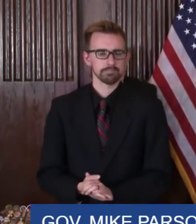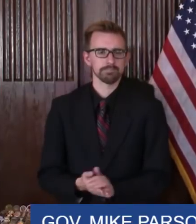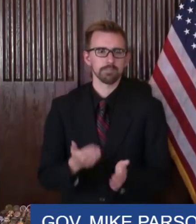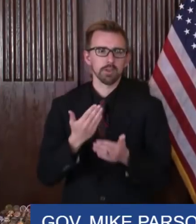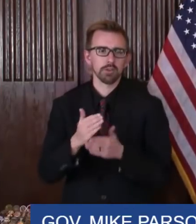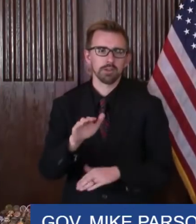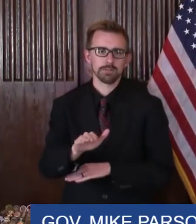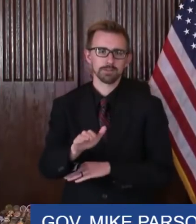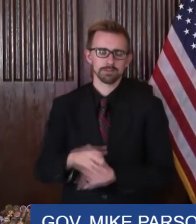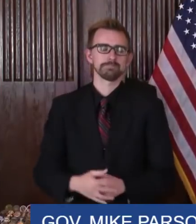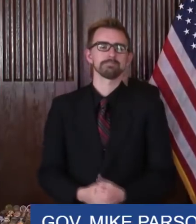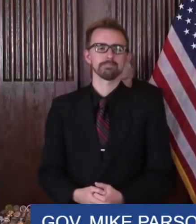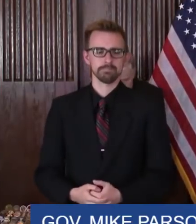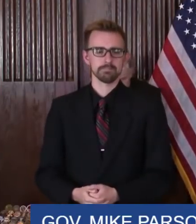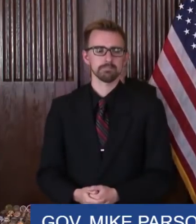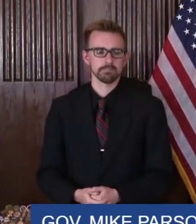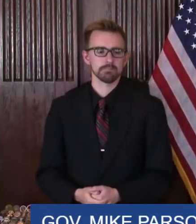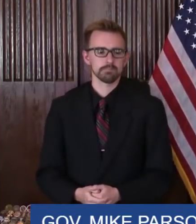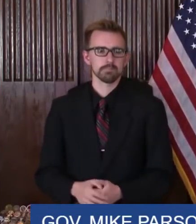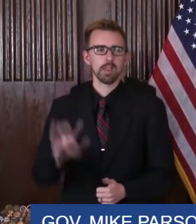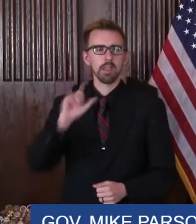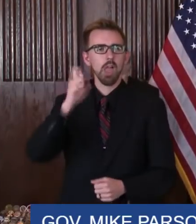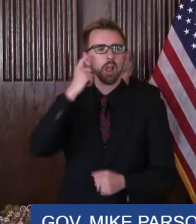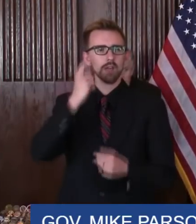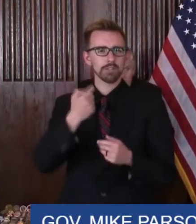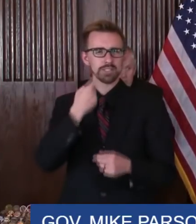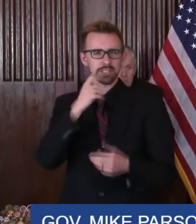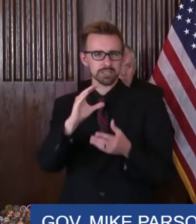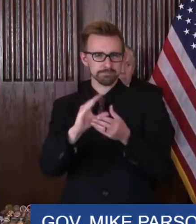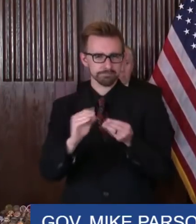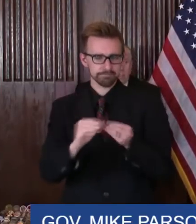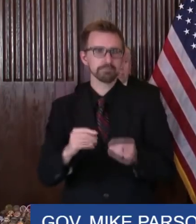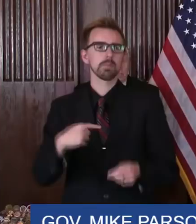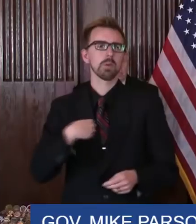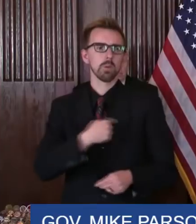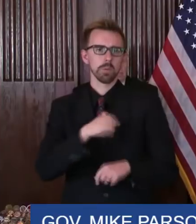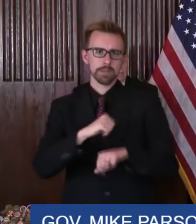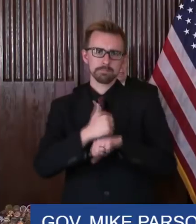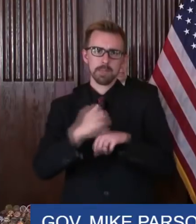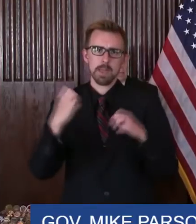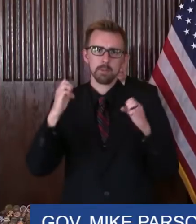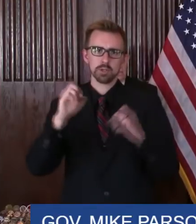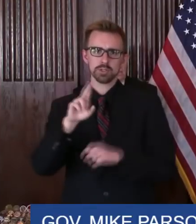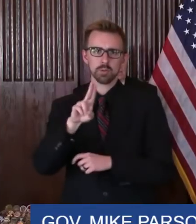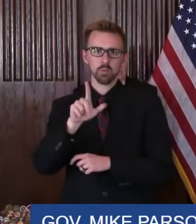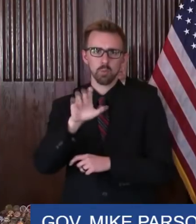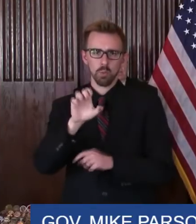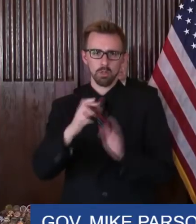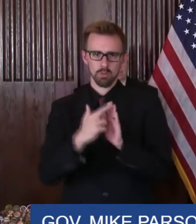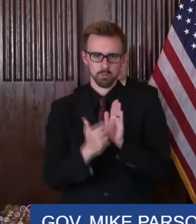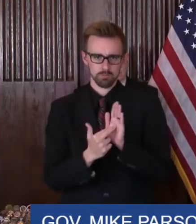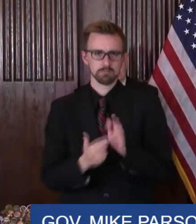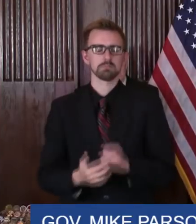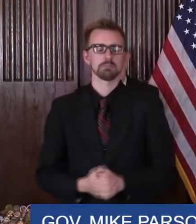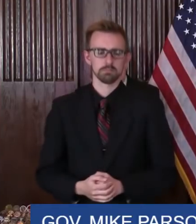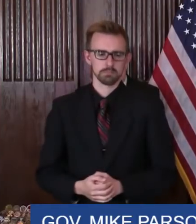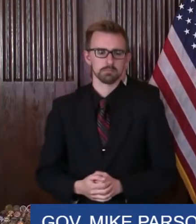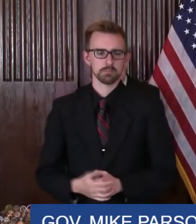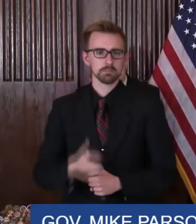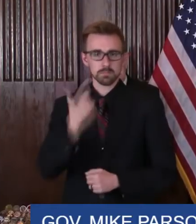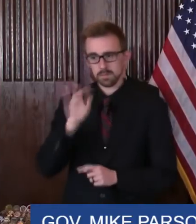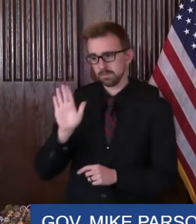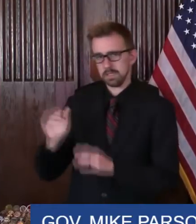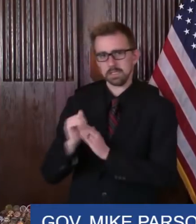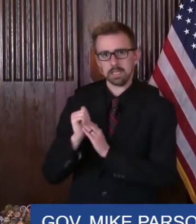Good afternoon. As the Governor has already stated, we are enacting an emergency rule today. Because of the